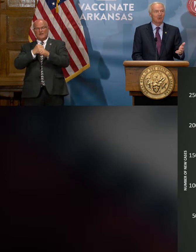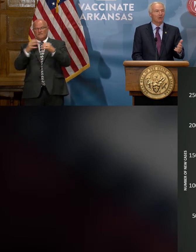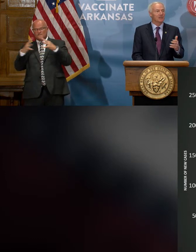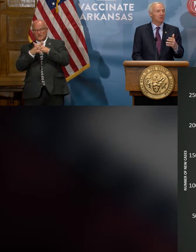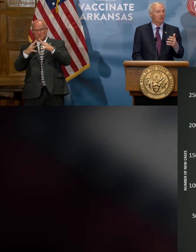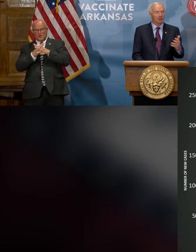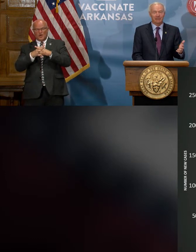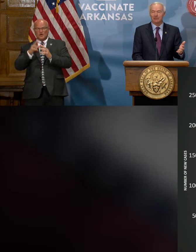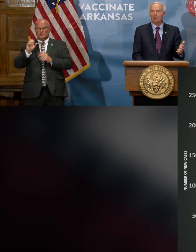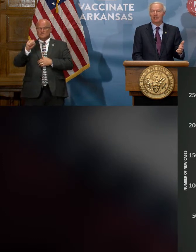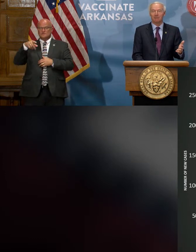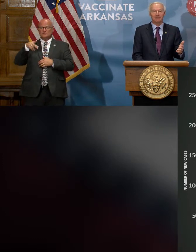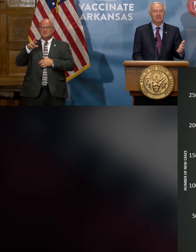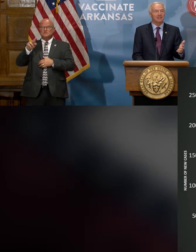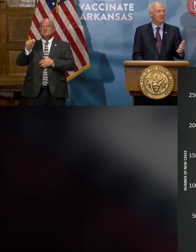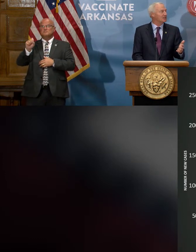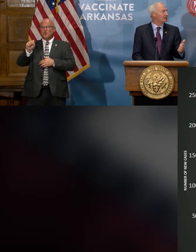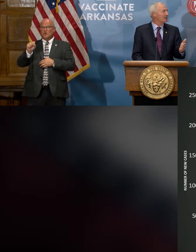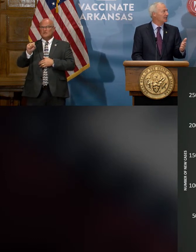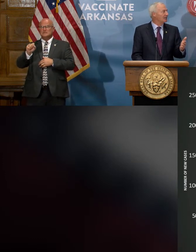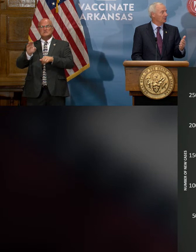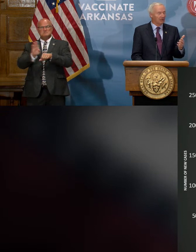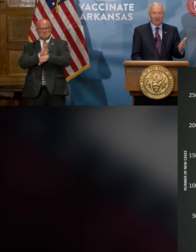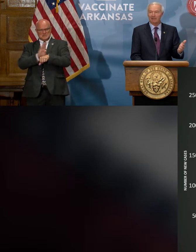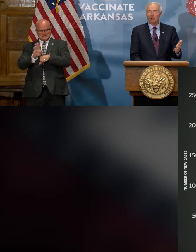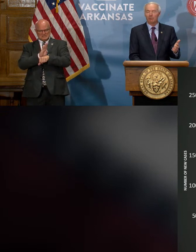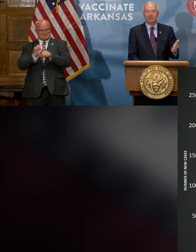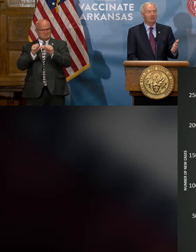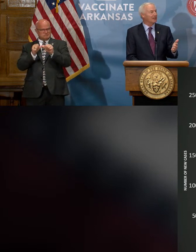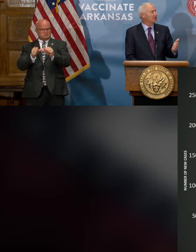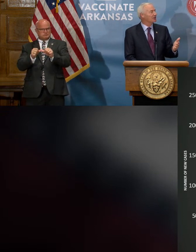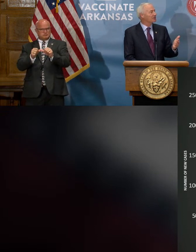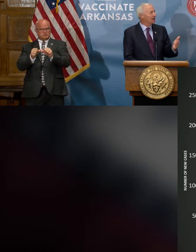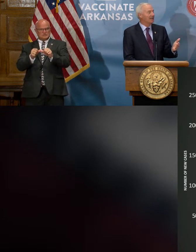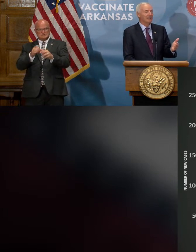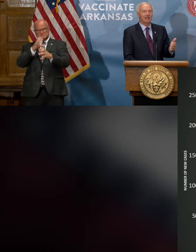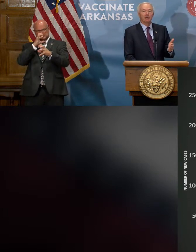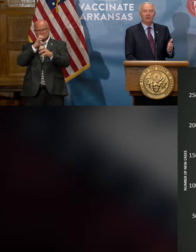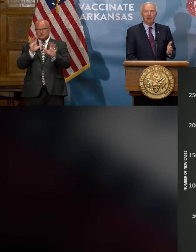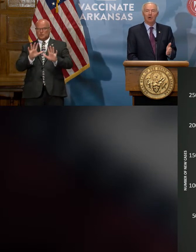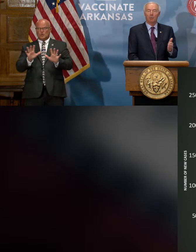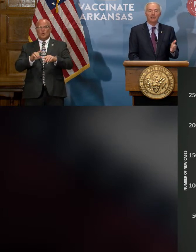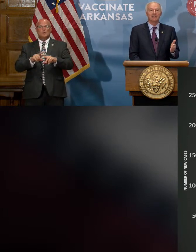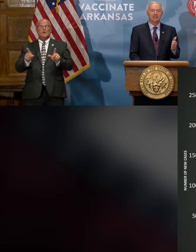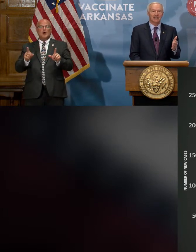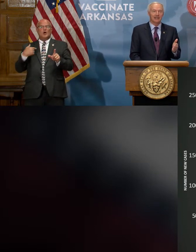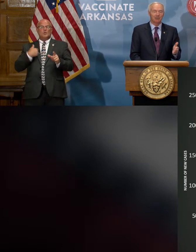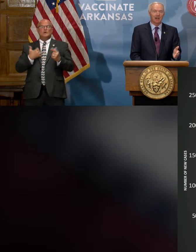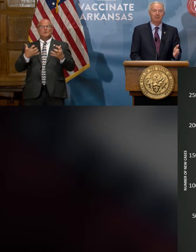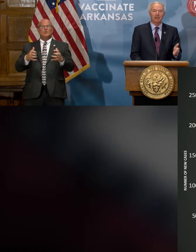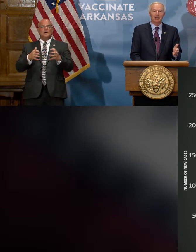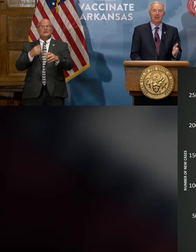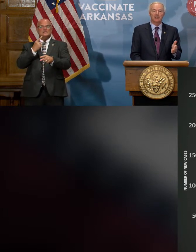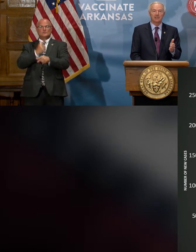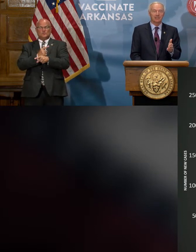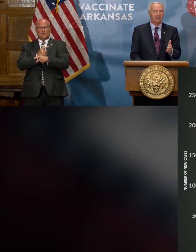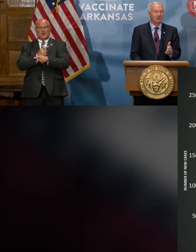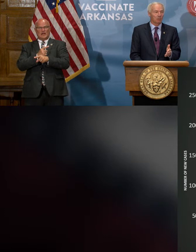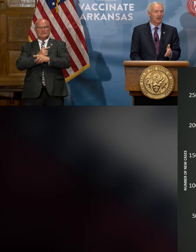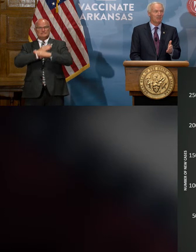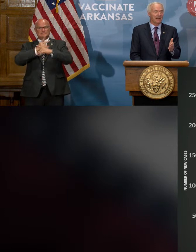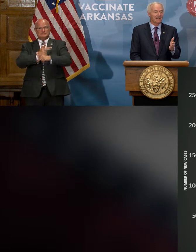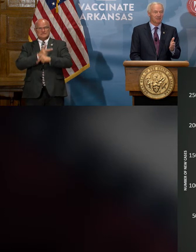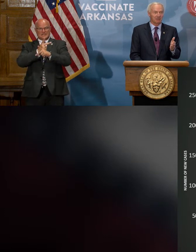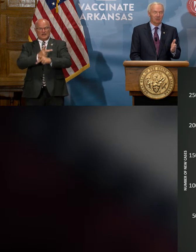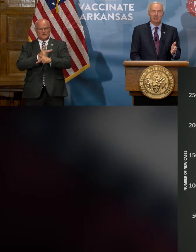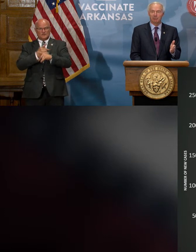and the sports. We're going to be doing our businesses. We don't have more restrictions, but we all want to take the right precautions of